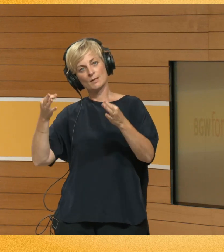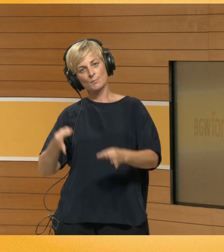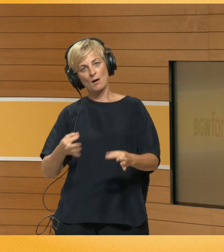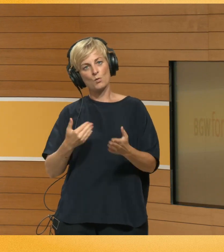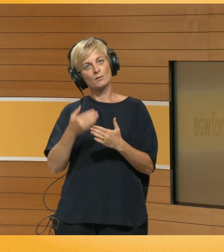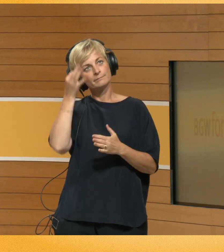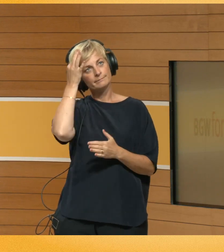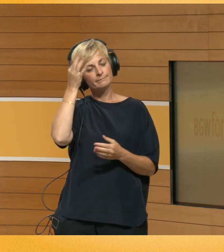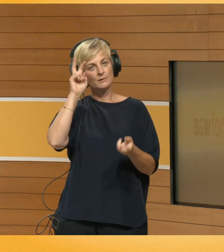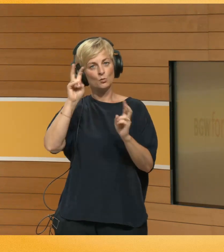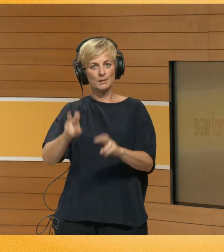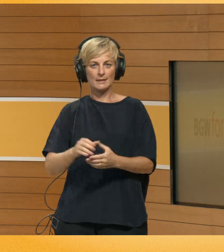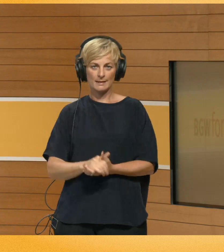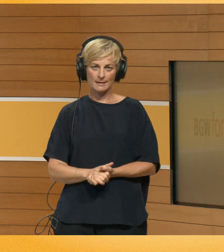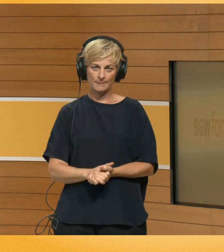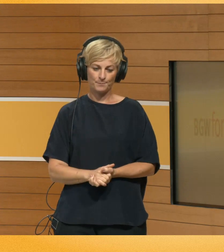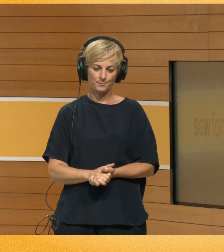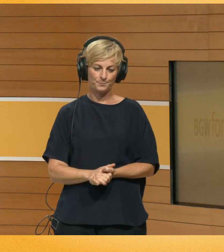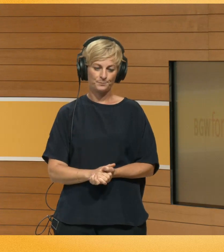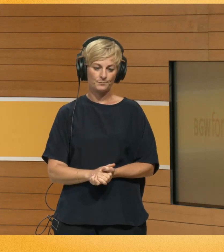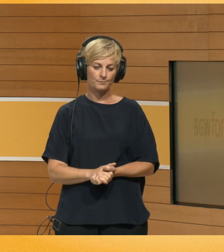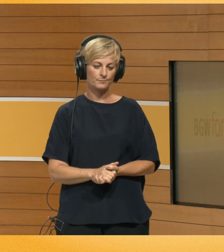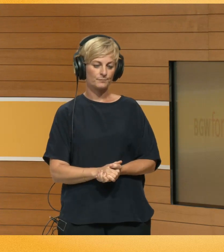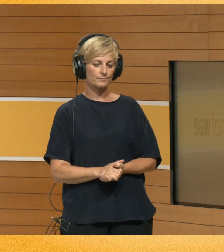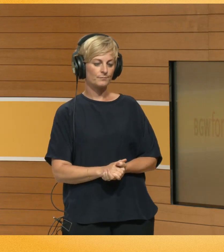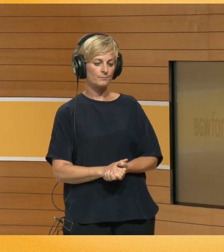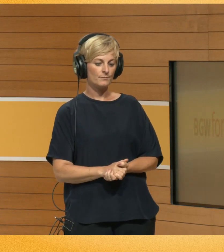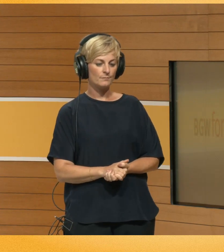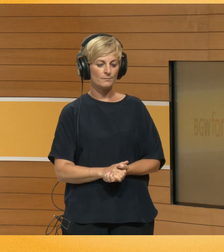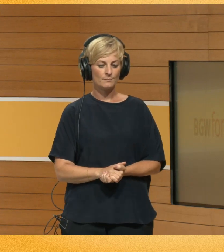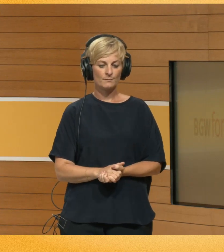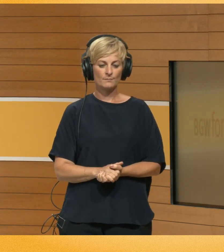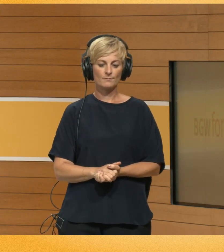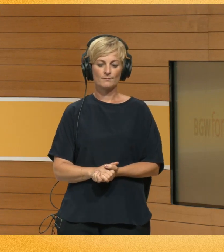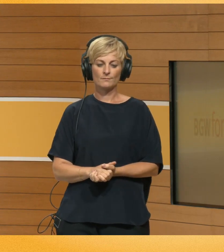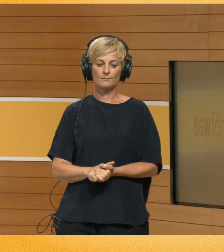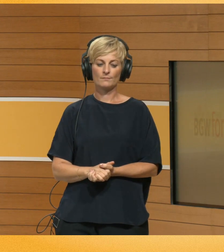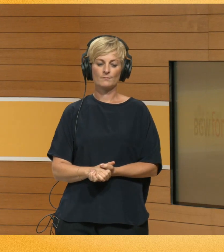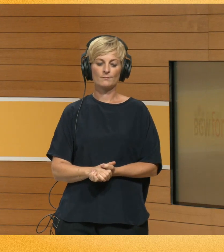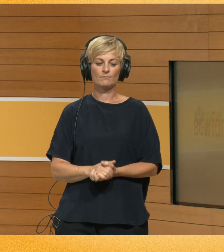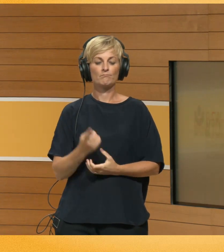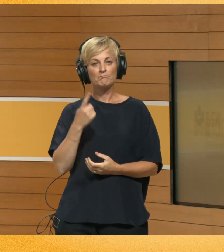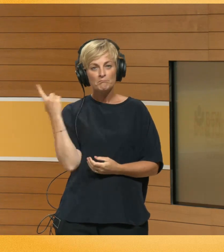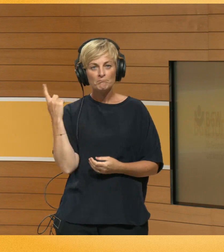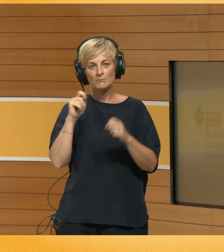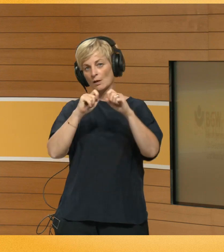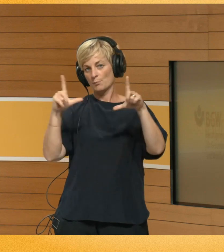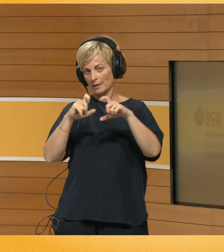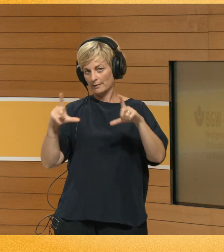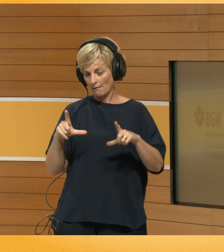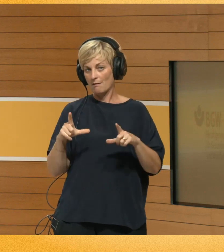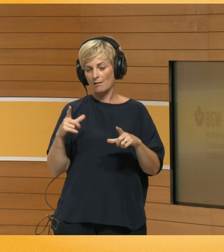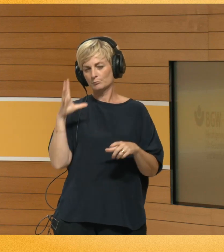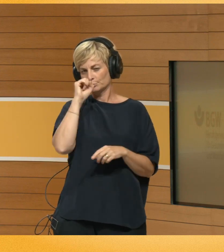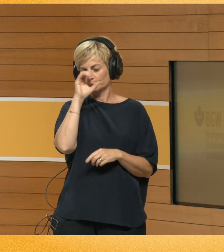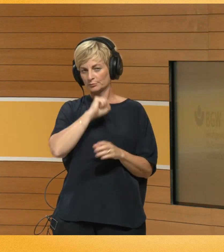Yeah, these are just more images that are going to be available, and of course, we